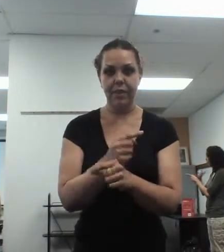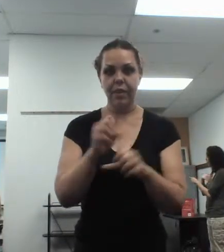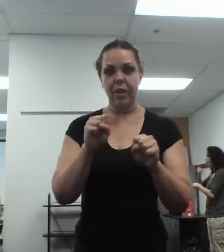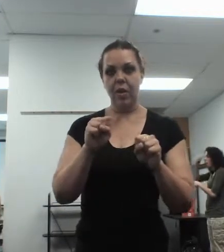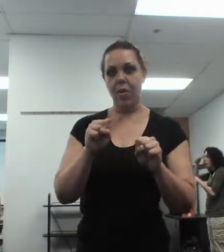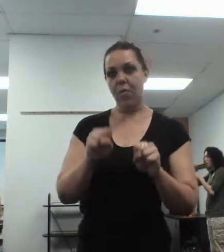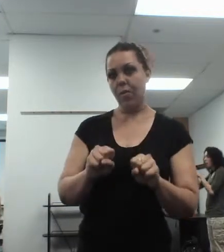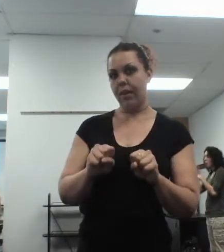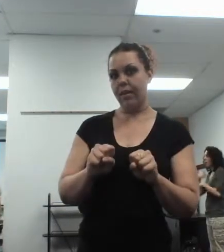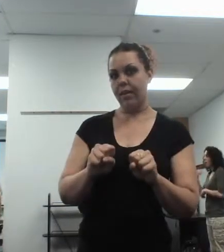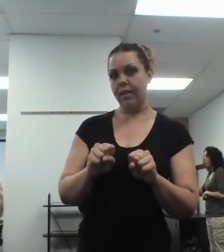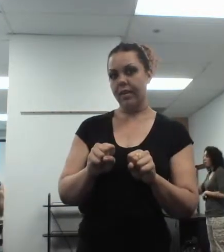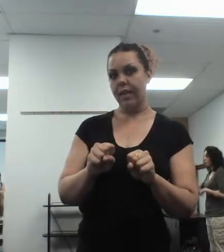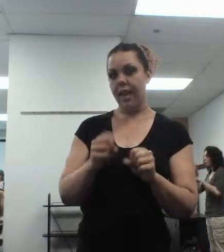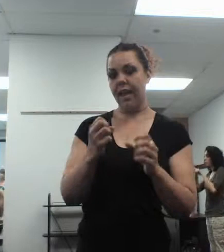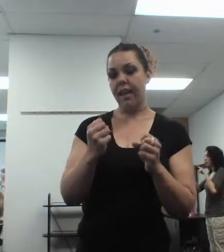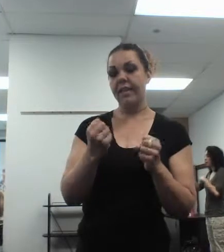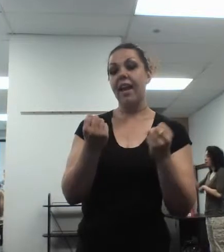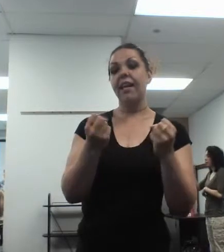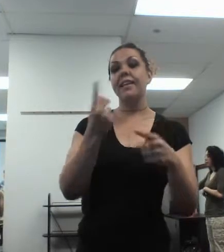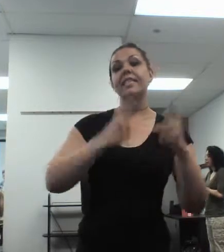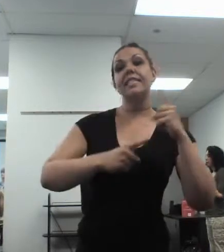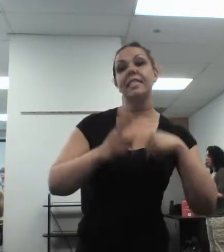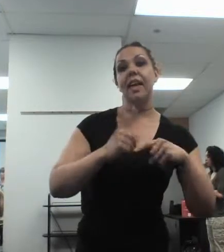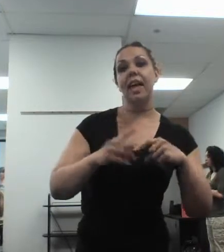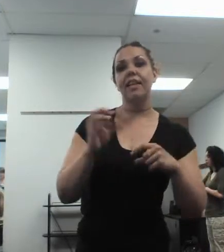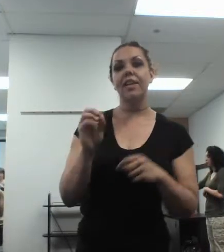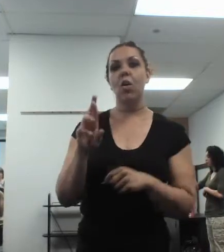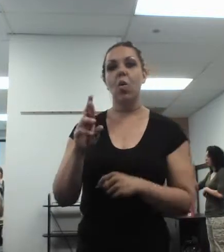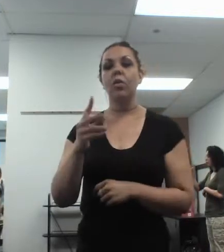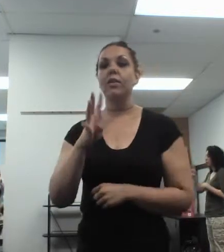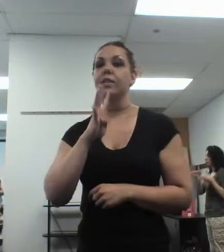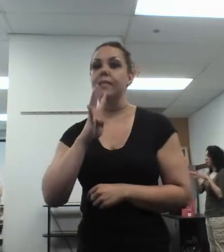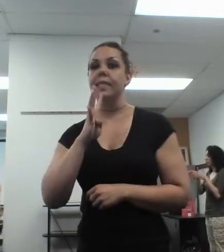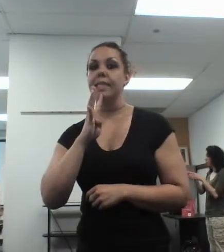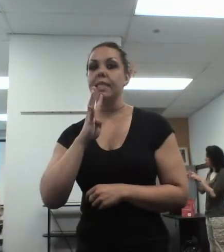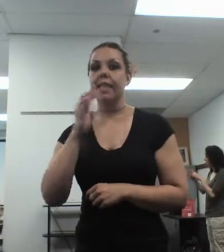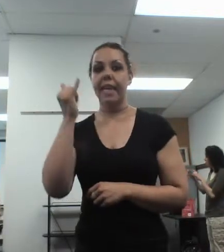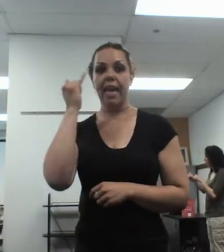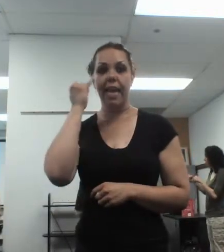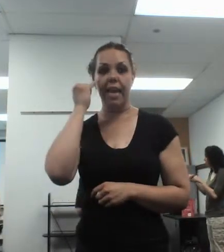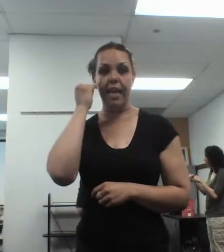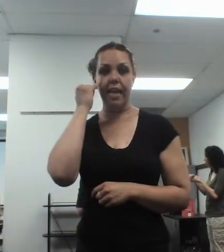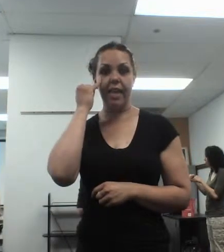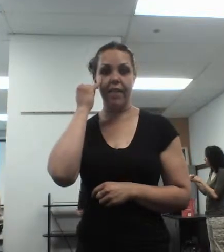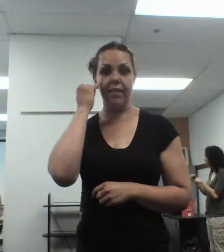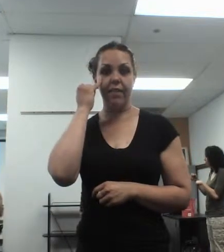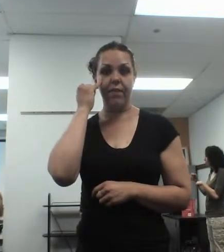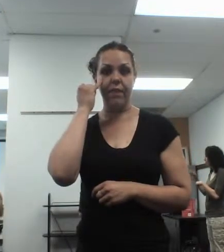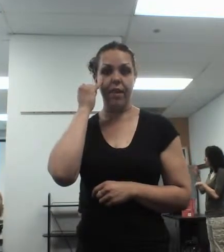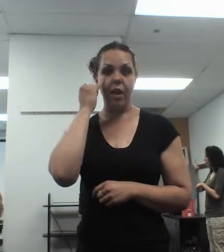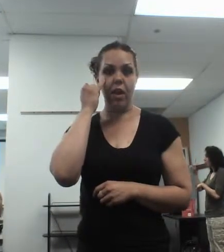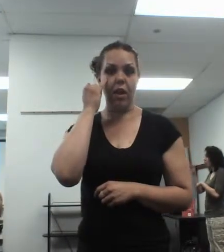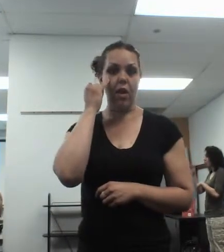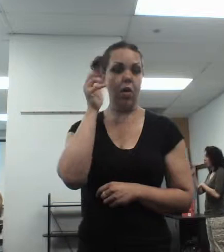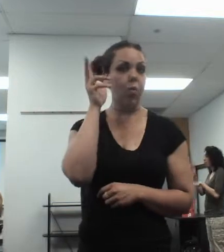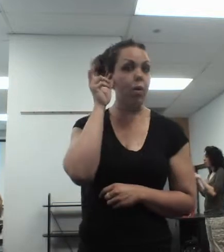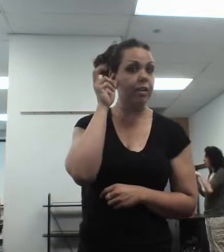signed. If we're going from spoken English into ASL, the channel that you're